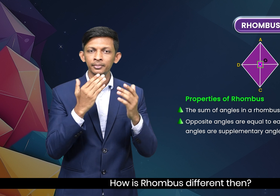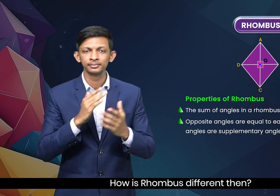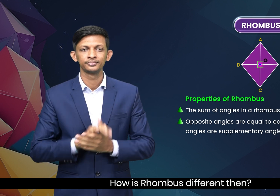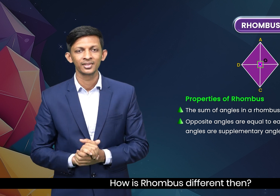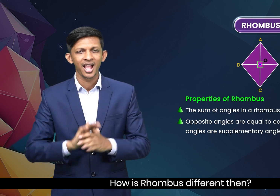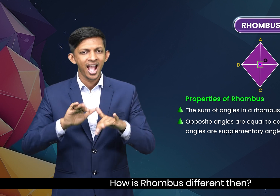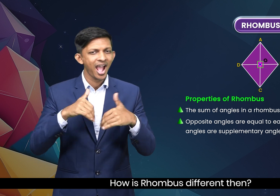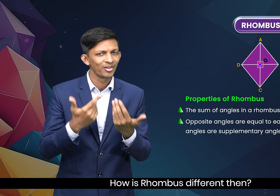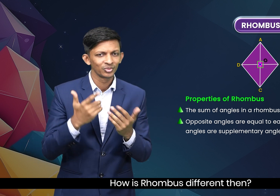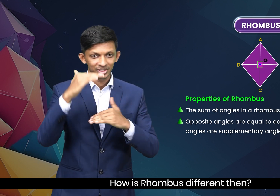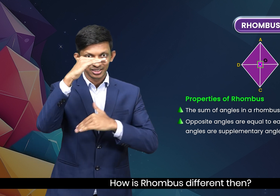How is rhombus different then?